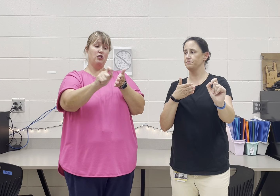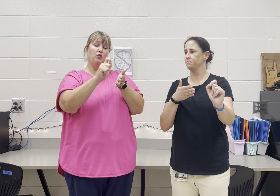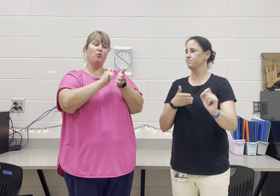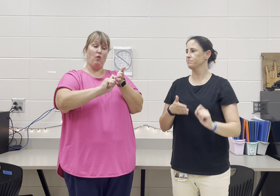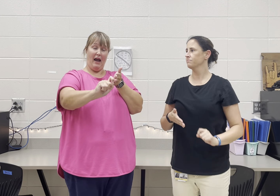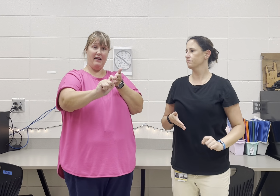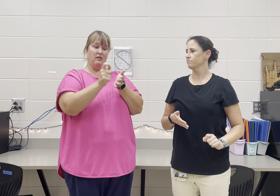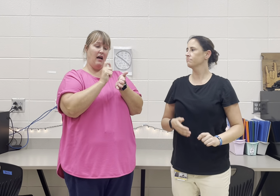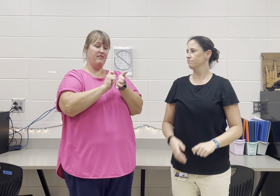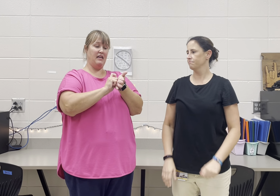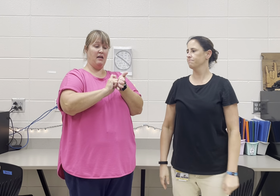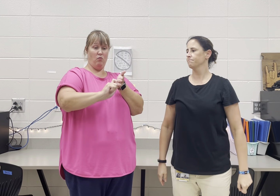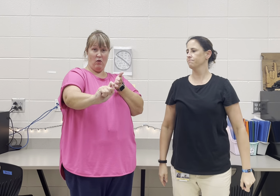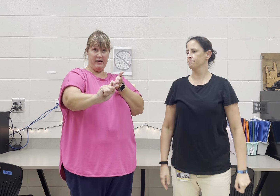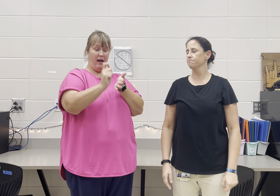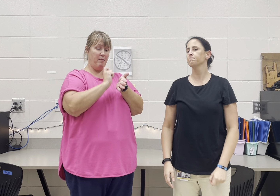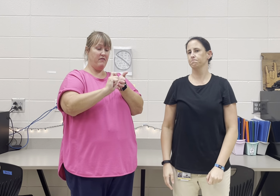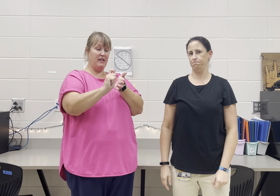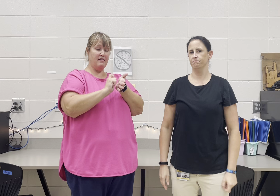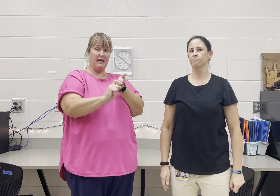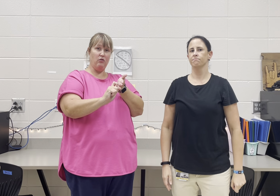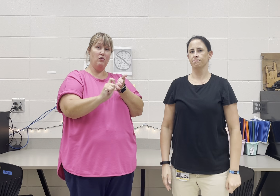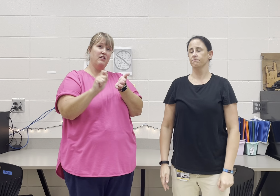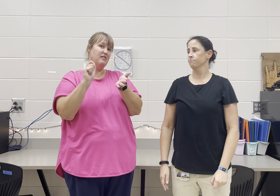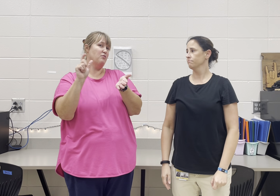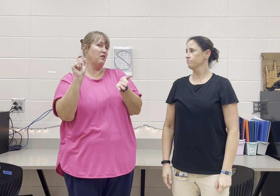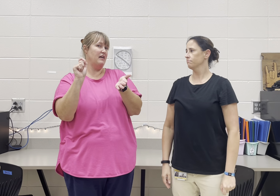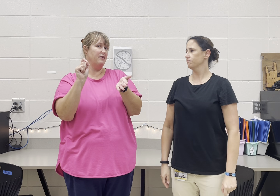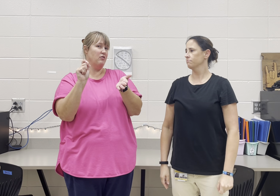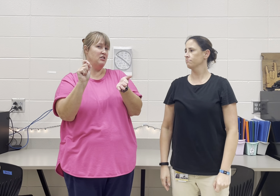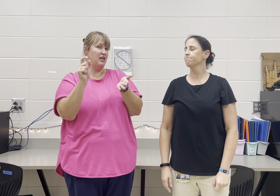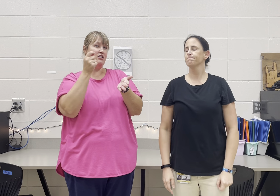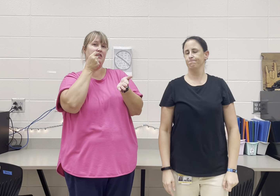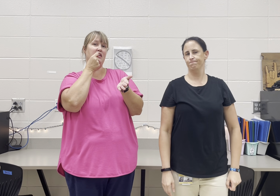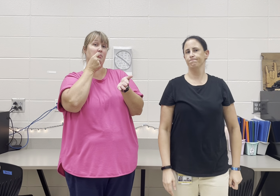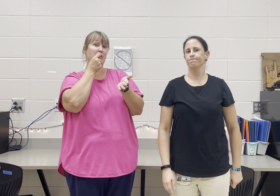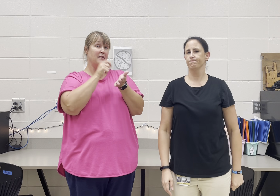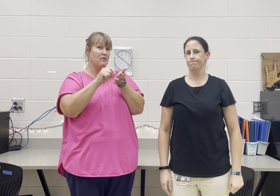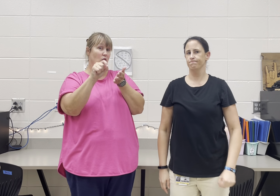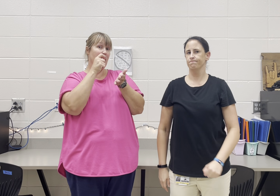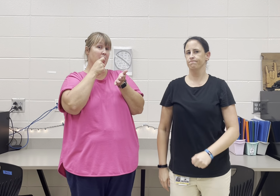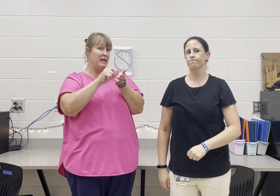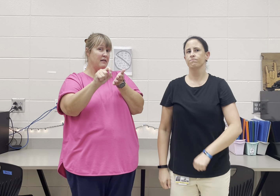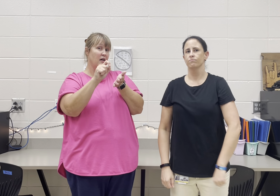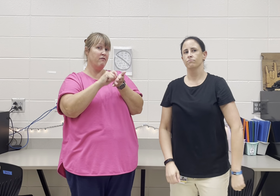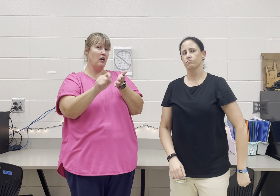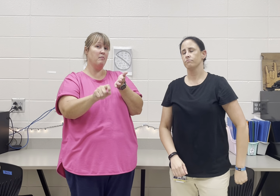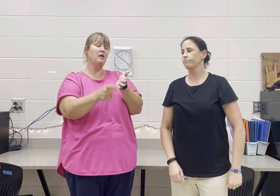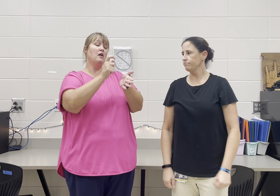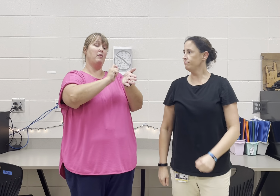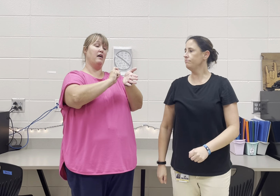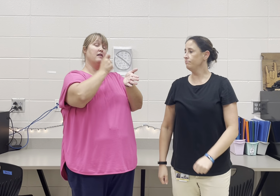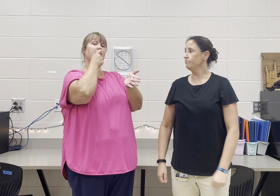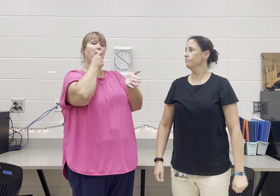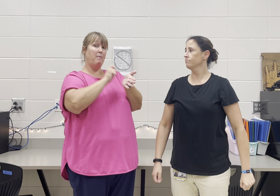do right. I've seen it one time, I've seen it several. This is where that differentiation in pencil and pen come from, because